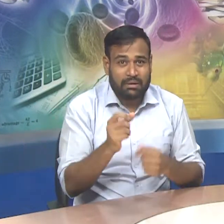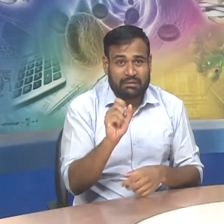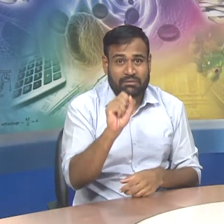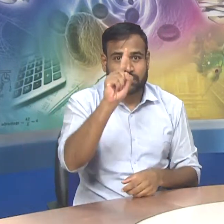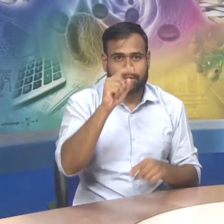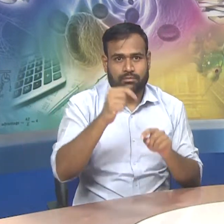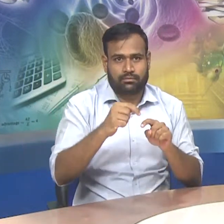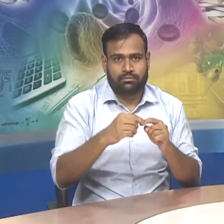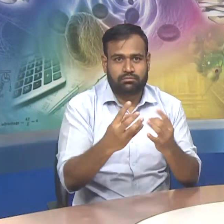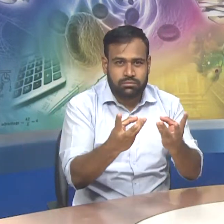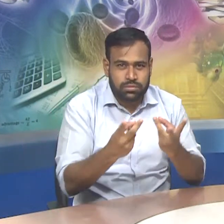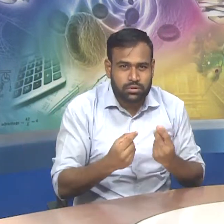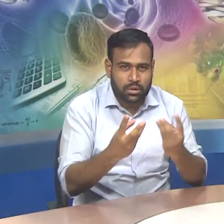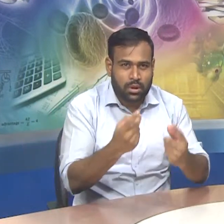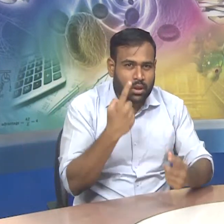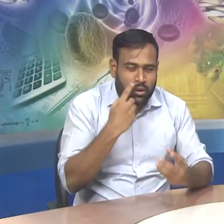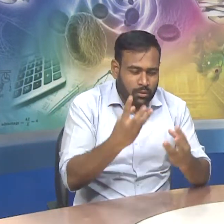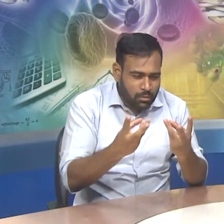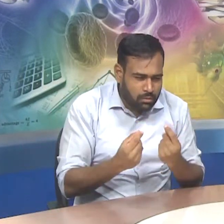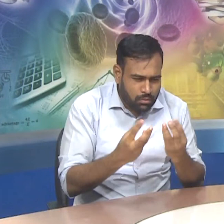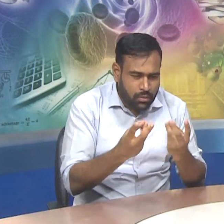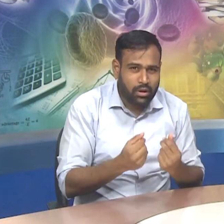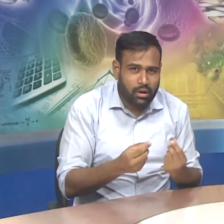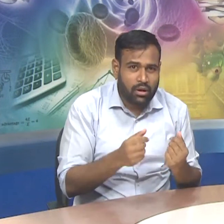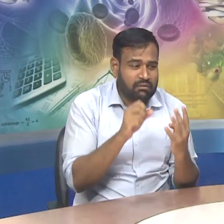the vote count is there on screen